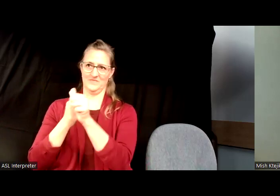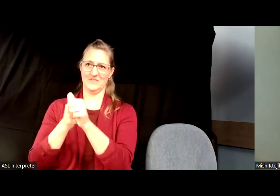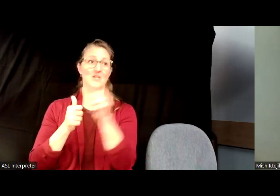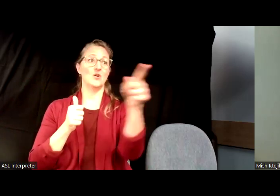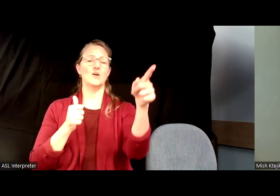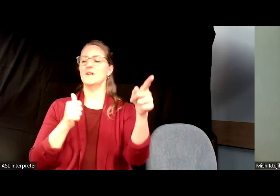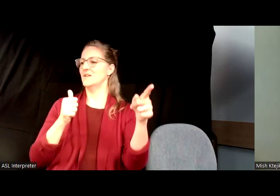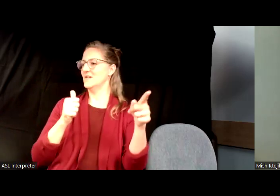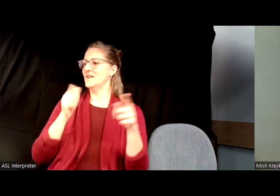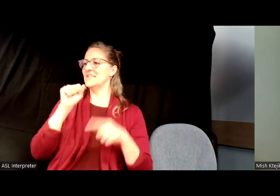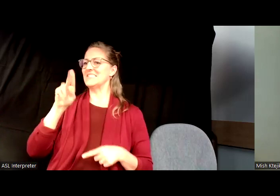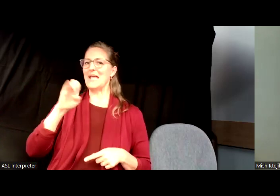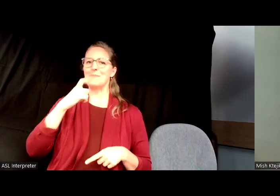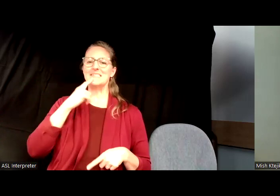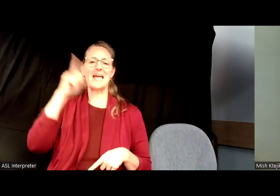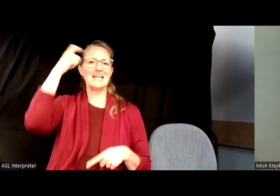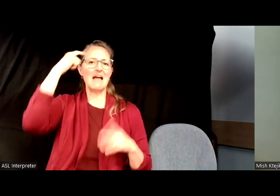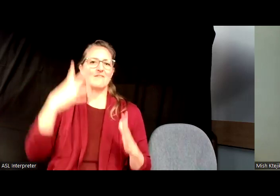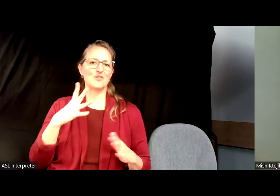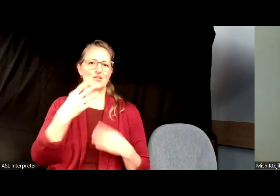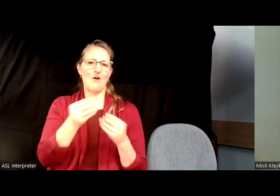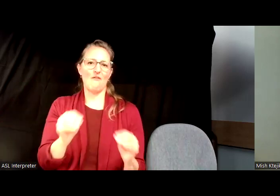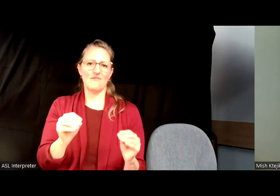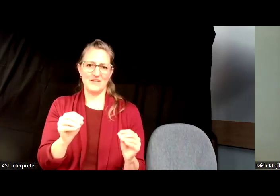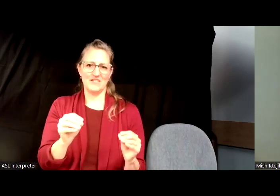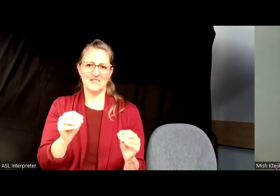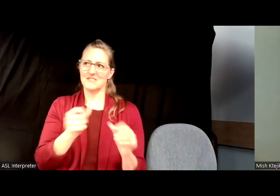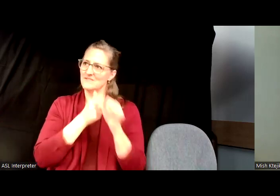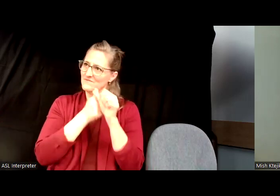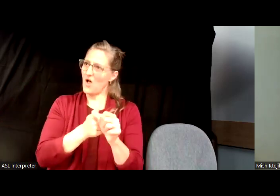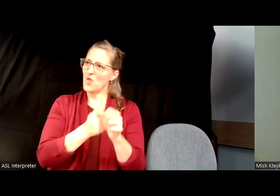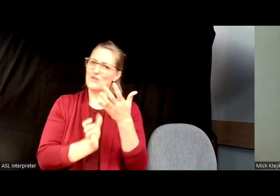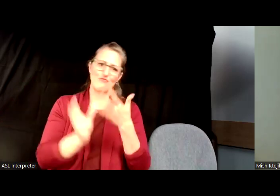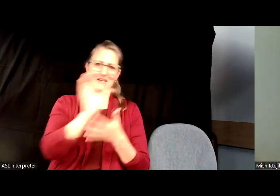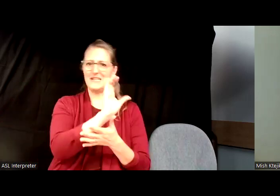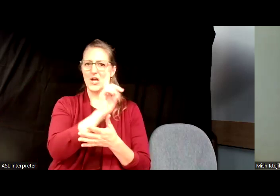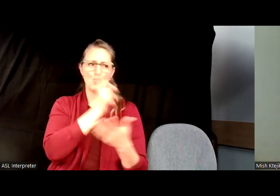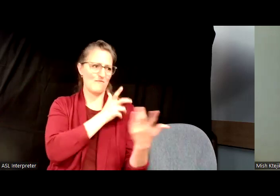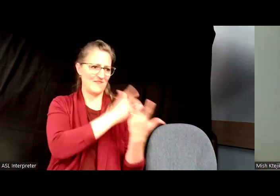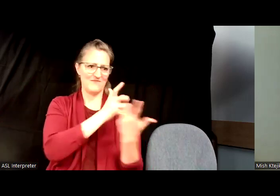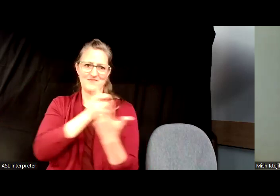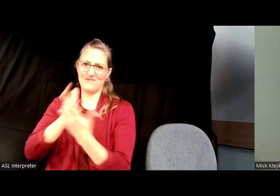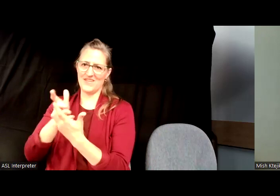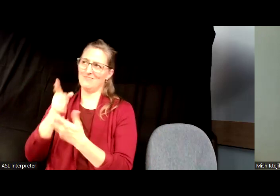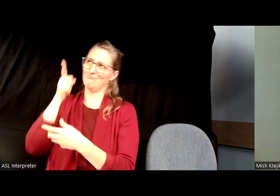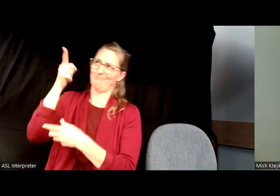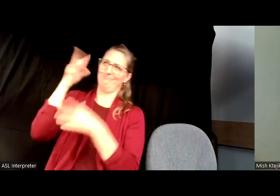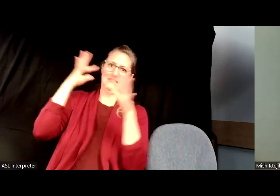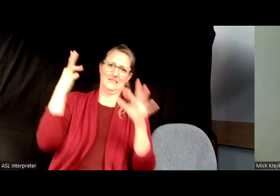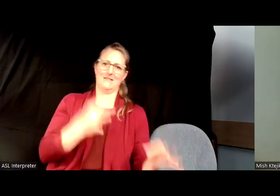office Yeah. decided based on the criteria and who fit the criteria.